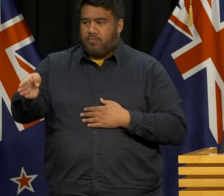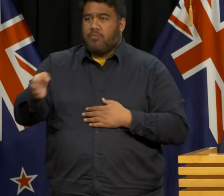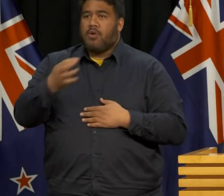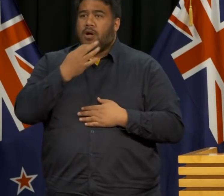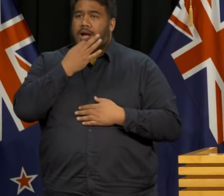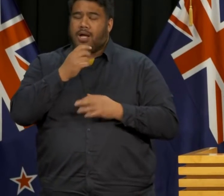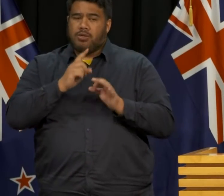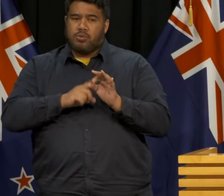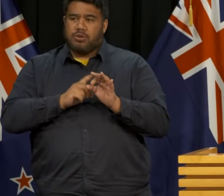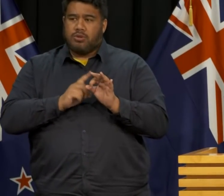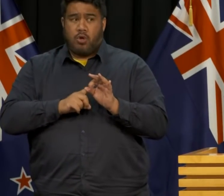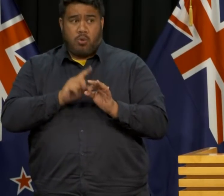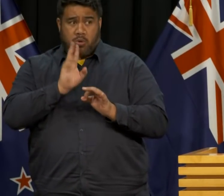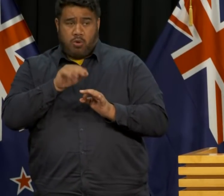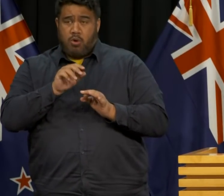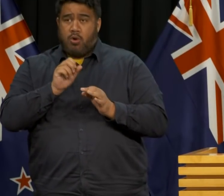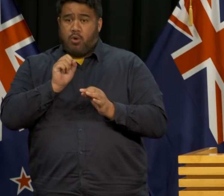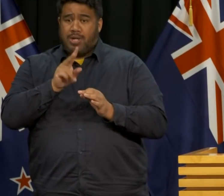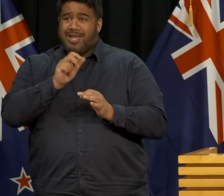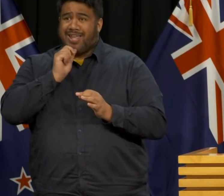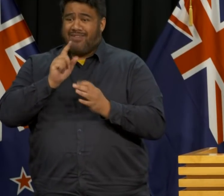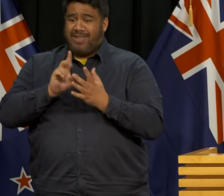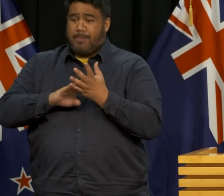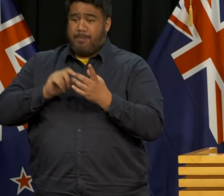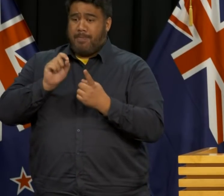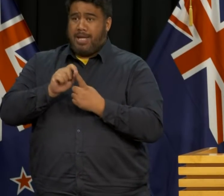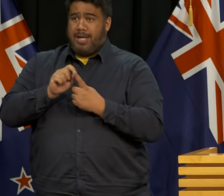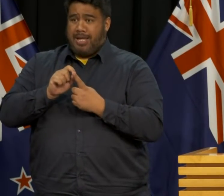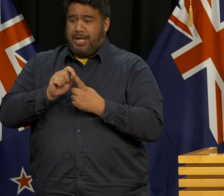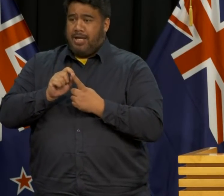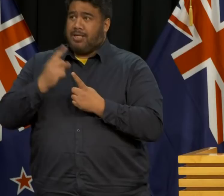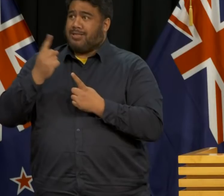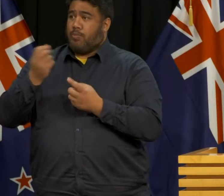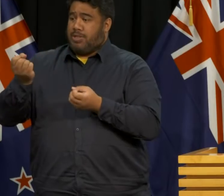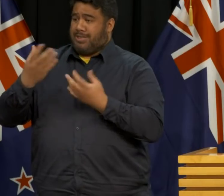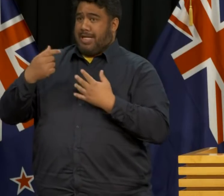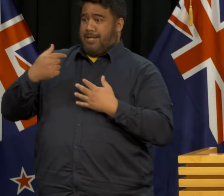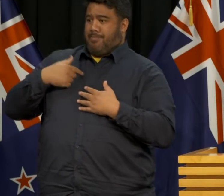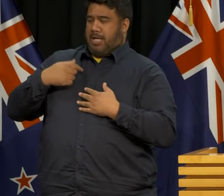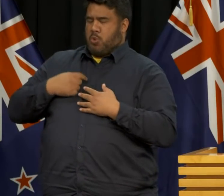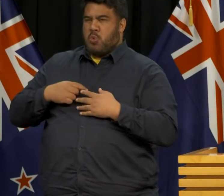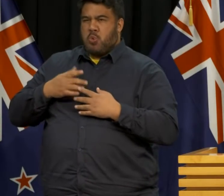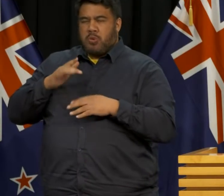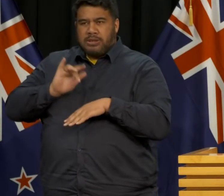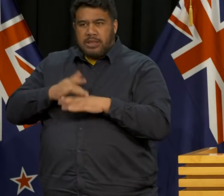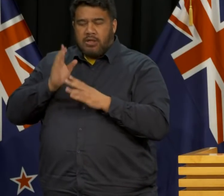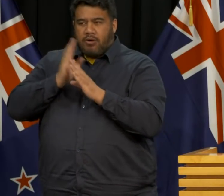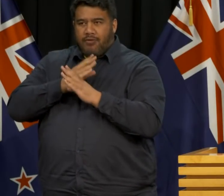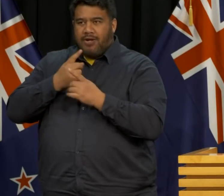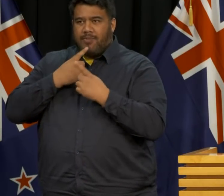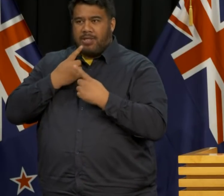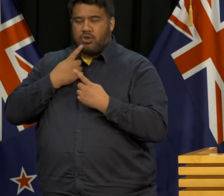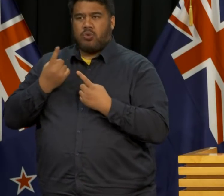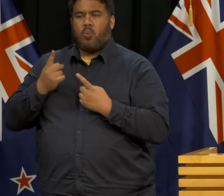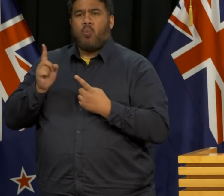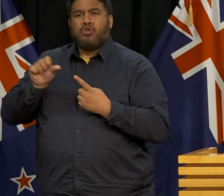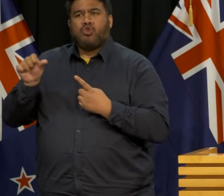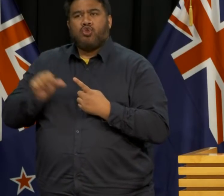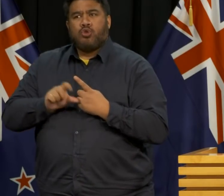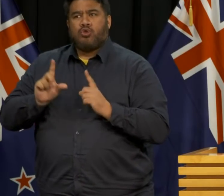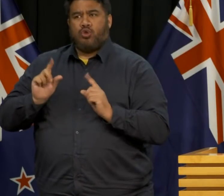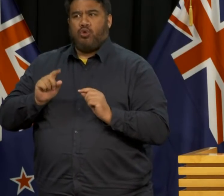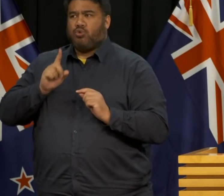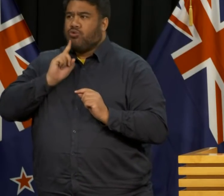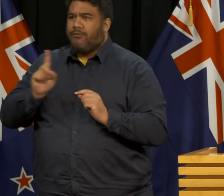course to take if an MP gets such highly sensitive data? Look, this is something that we encountered in opposition, and we